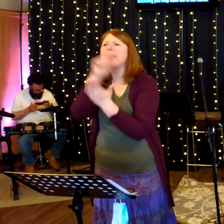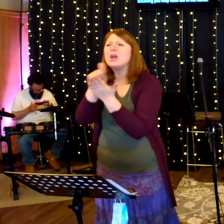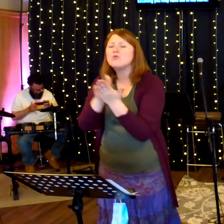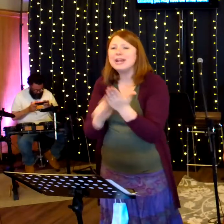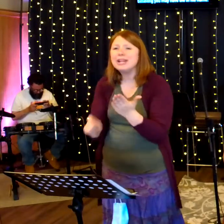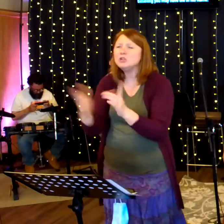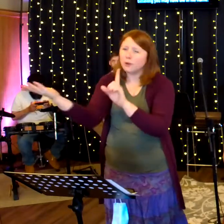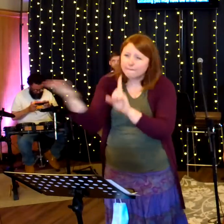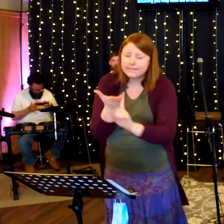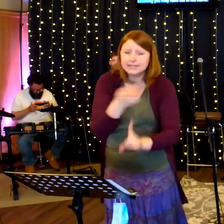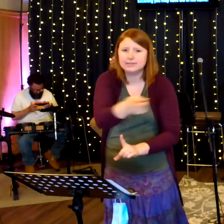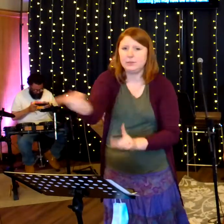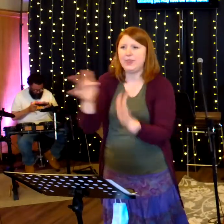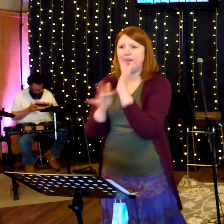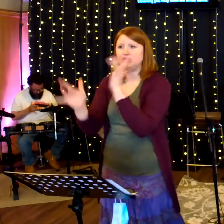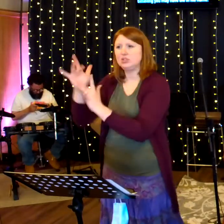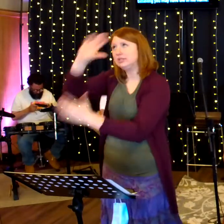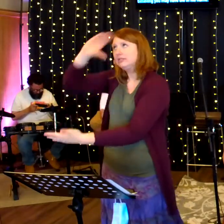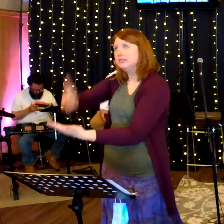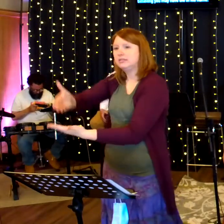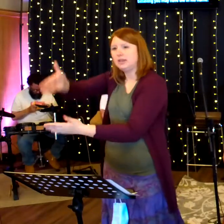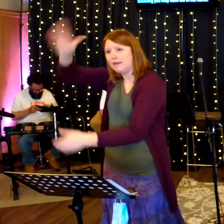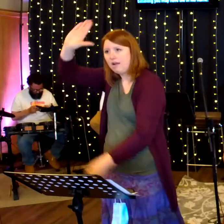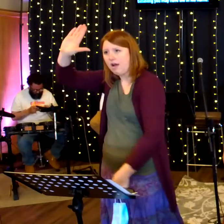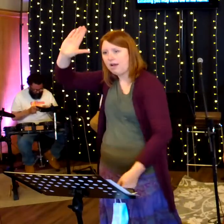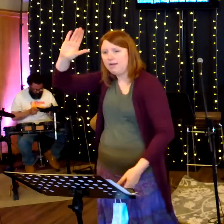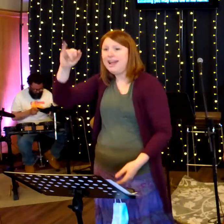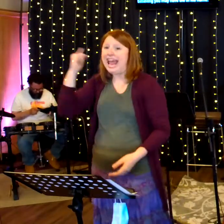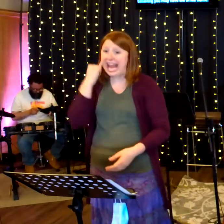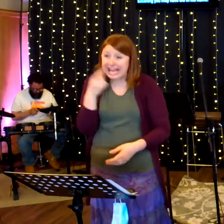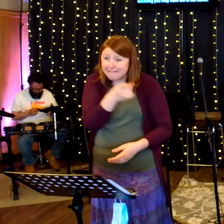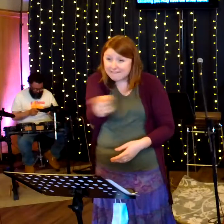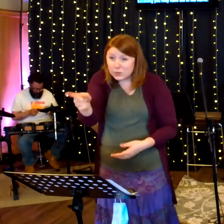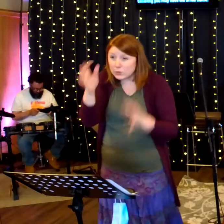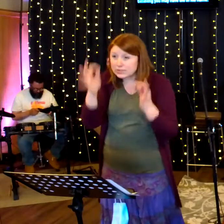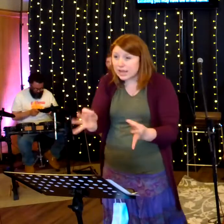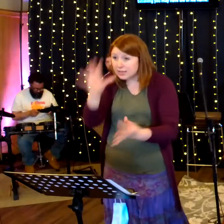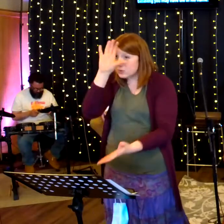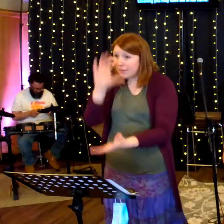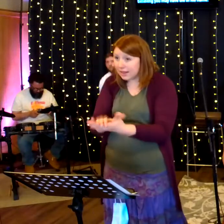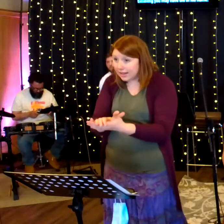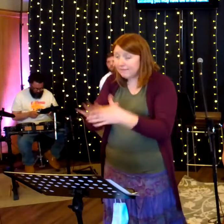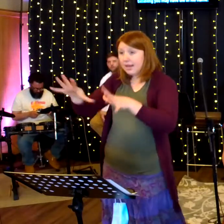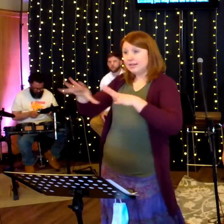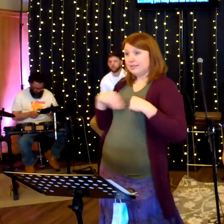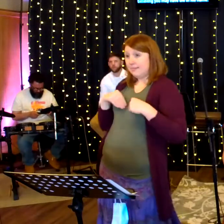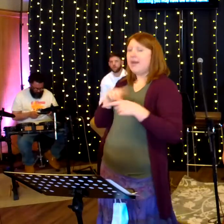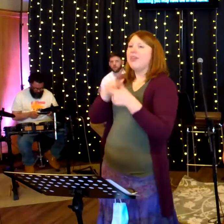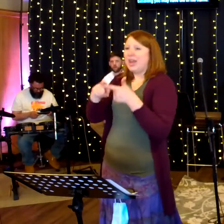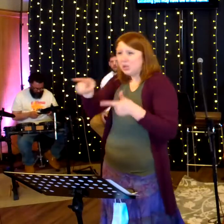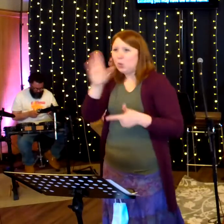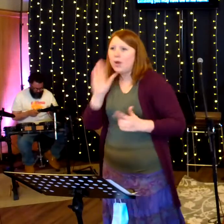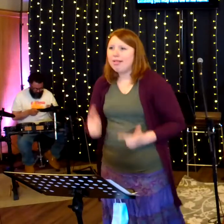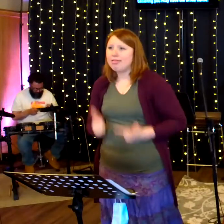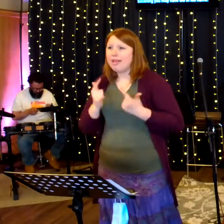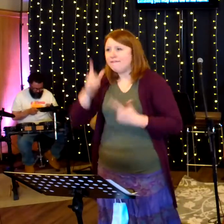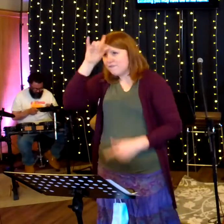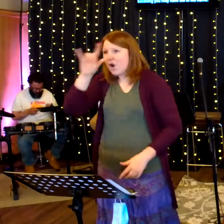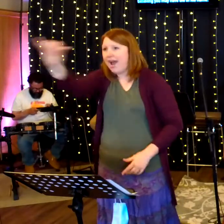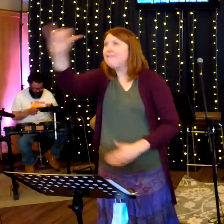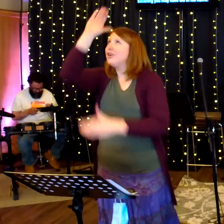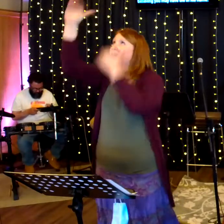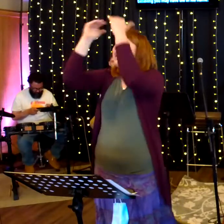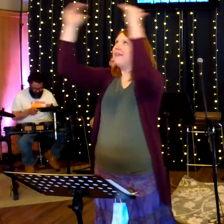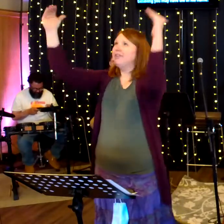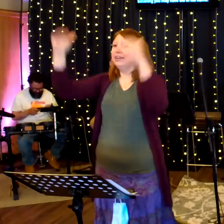Son of God, and that by believing you may have life in his name. John's telling us here, this is the